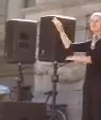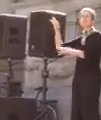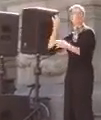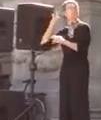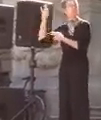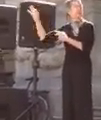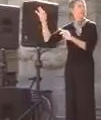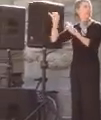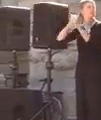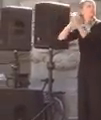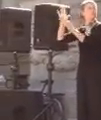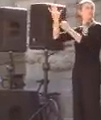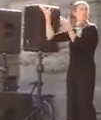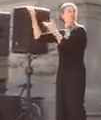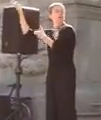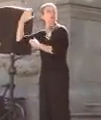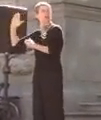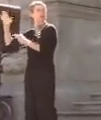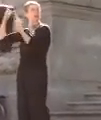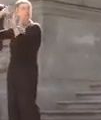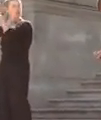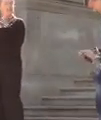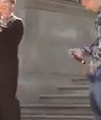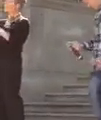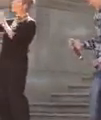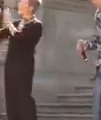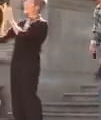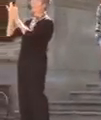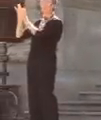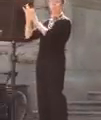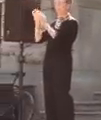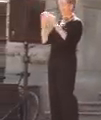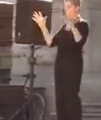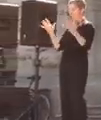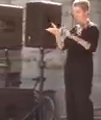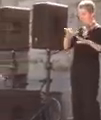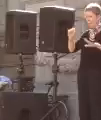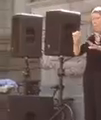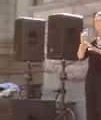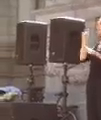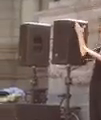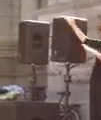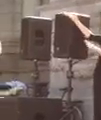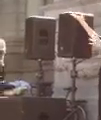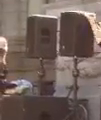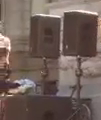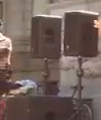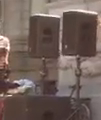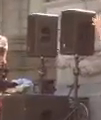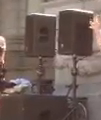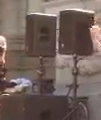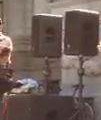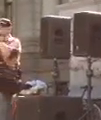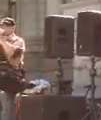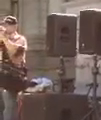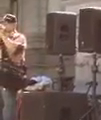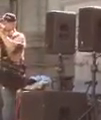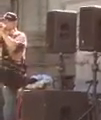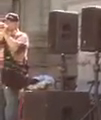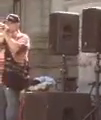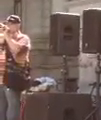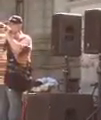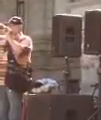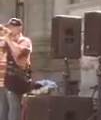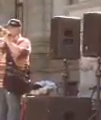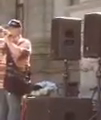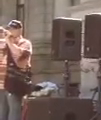I pray to my God, find the fears, and I devour anything on my plate, whether it is sweet or sour. We all been through some hard times, but it